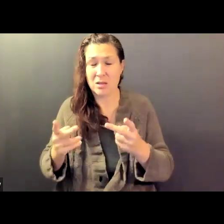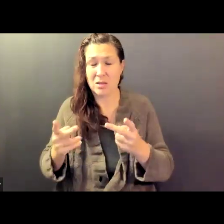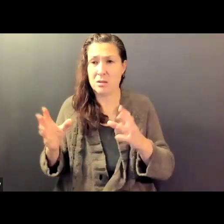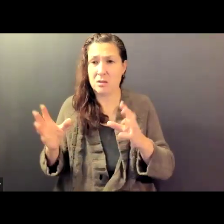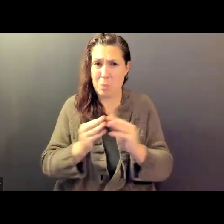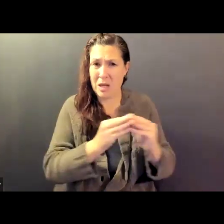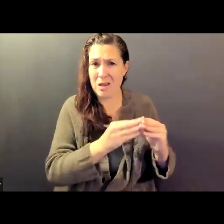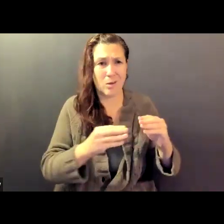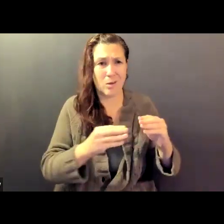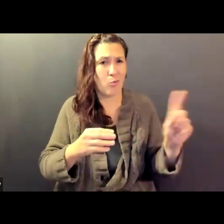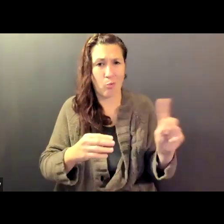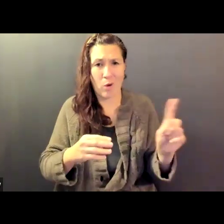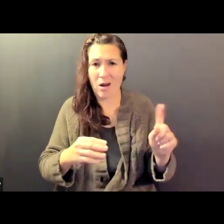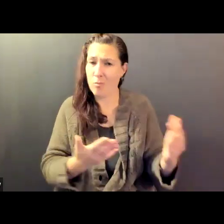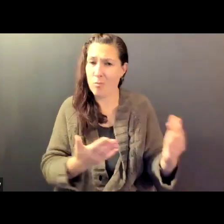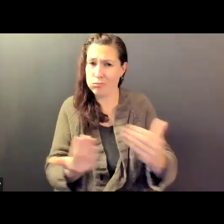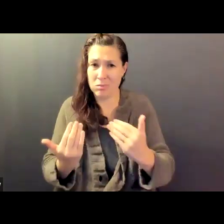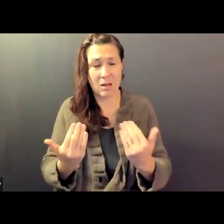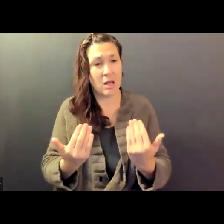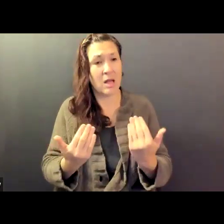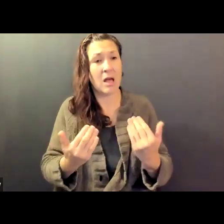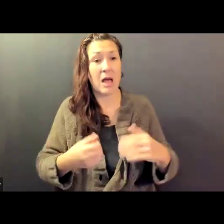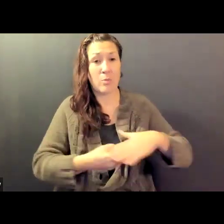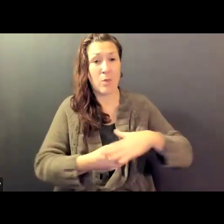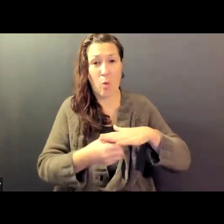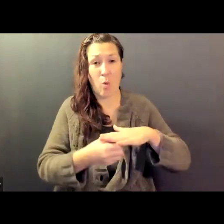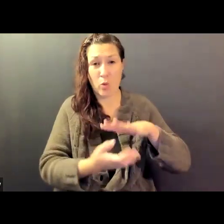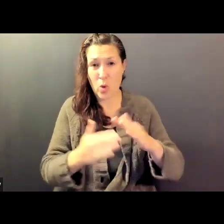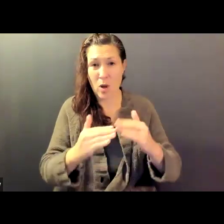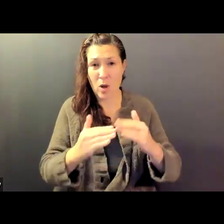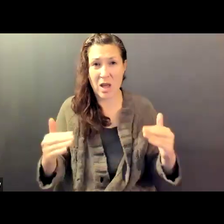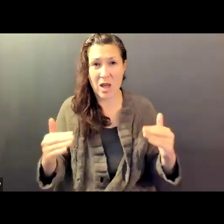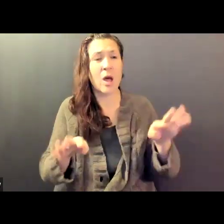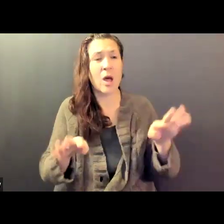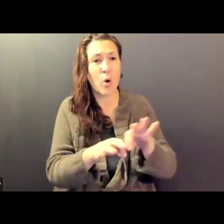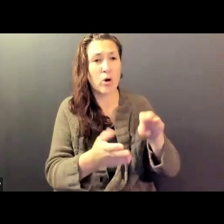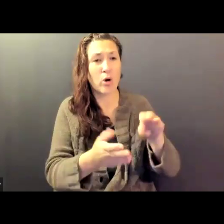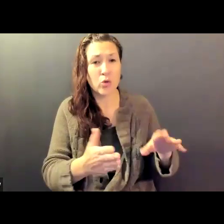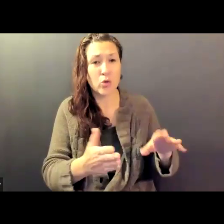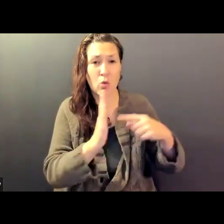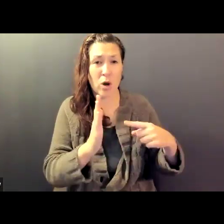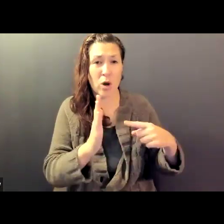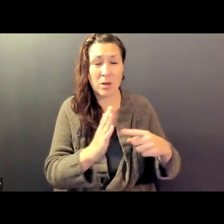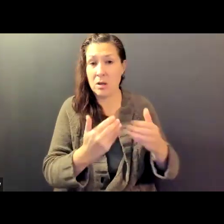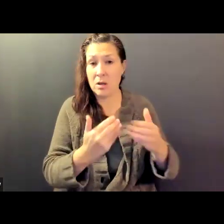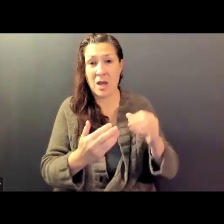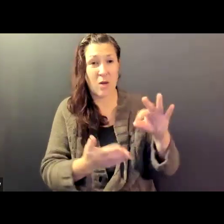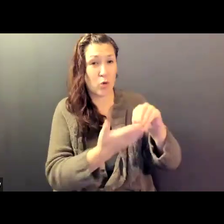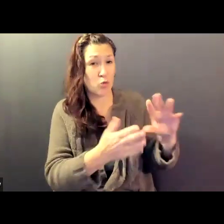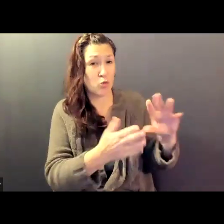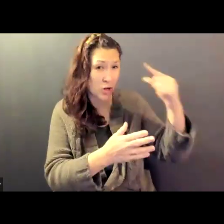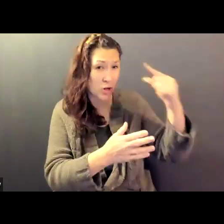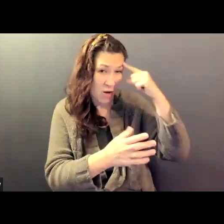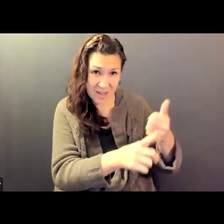But at the local school level, it's just really important that student representation, whether it's coming through student government or whether it's through the school